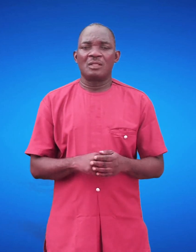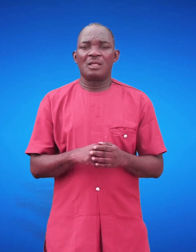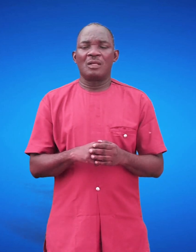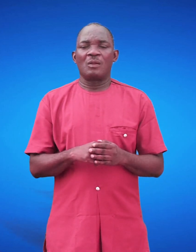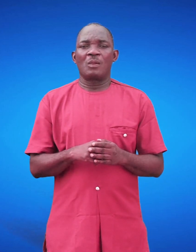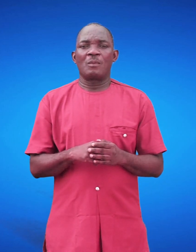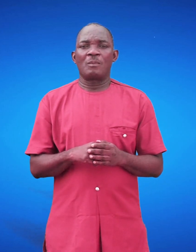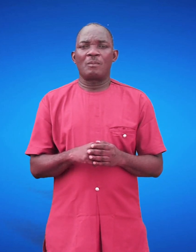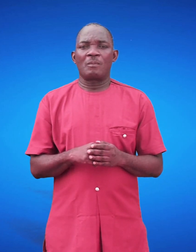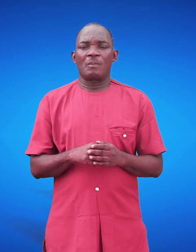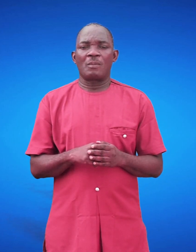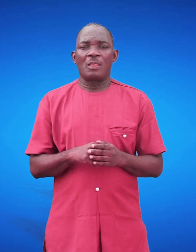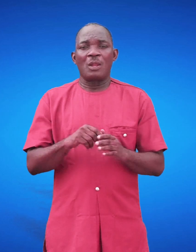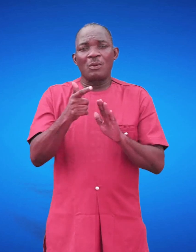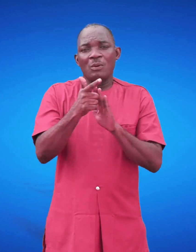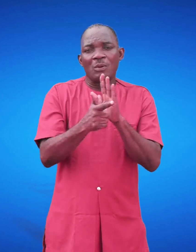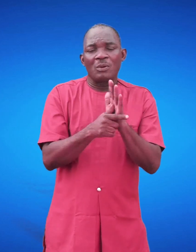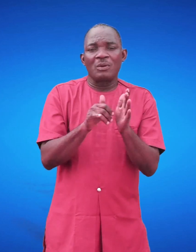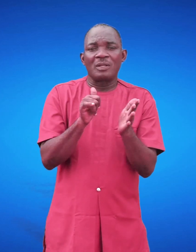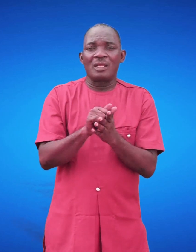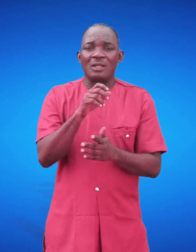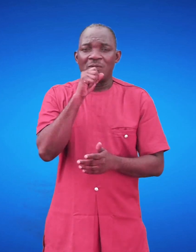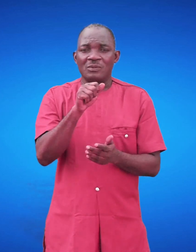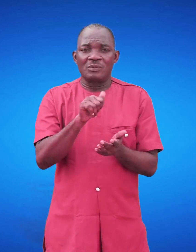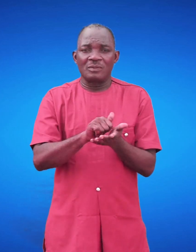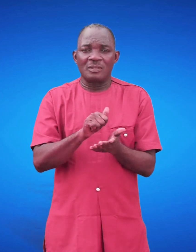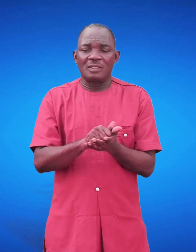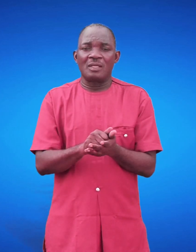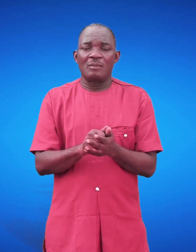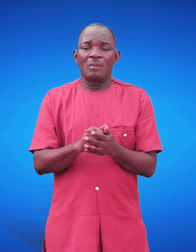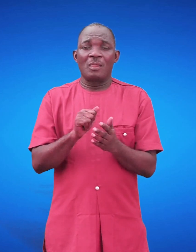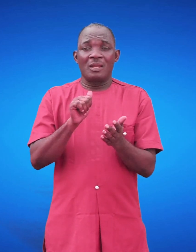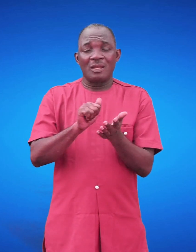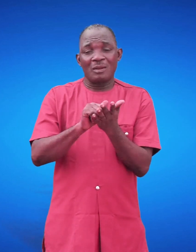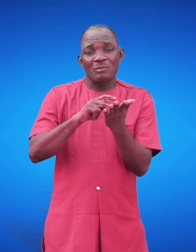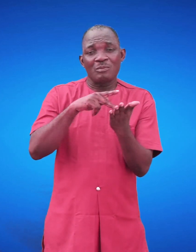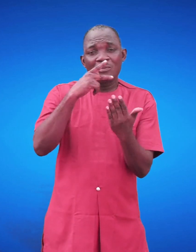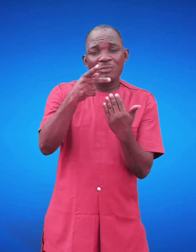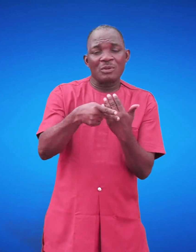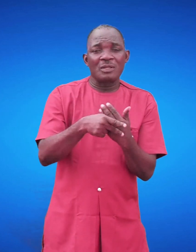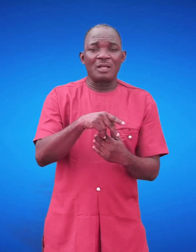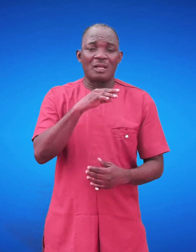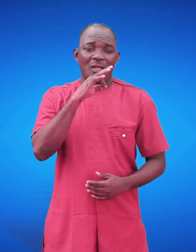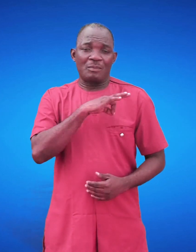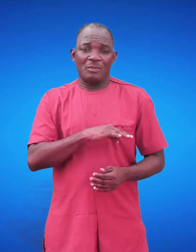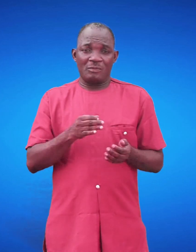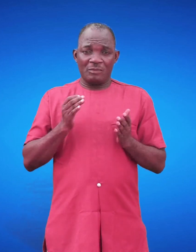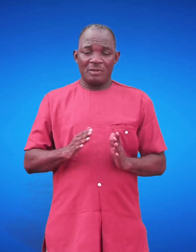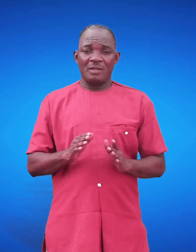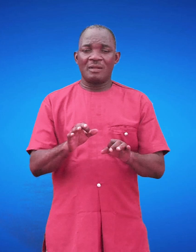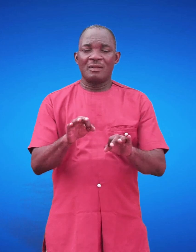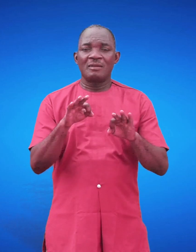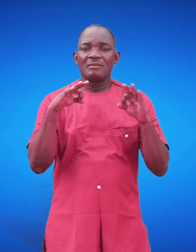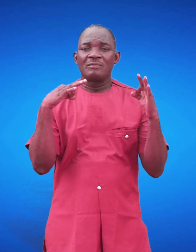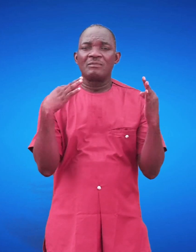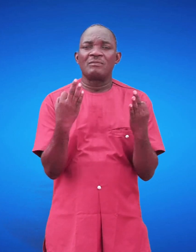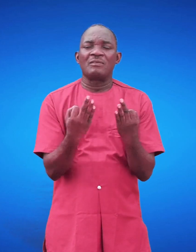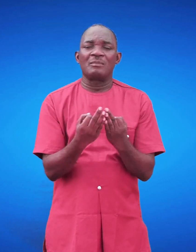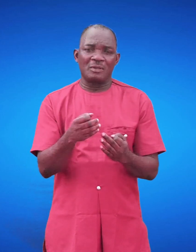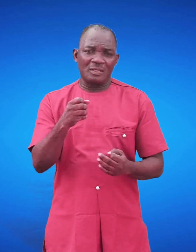conditions that ensure that the program's beneficiary households shall go